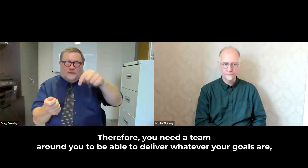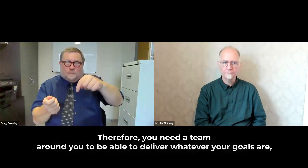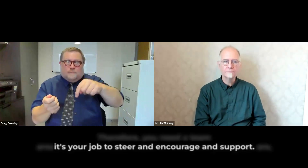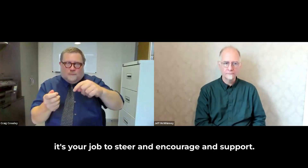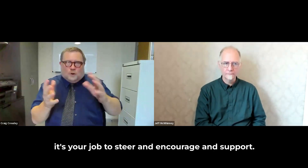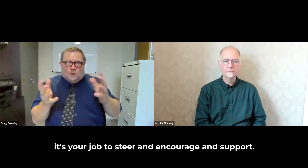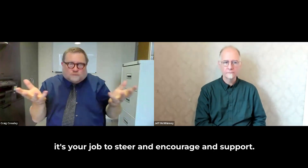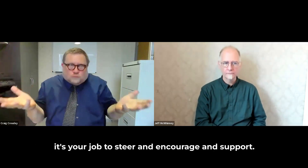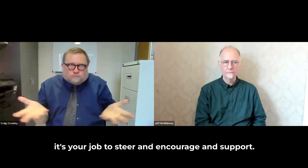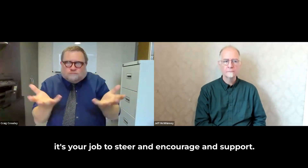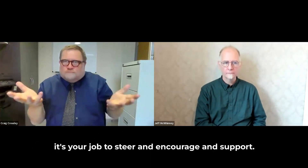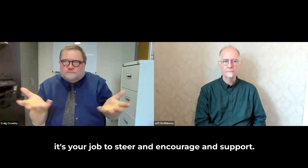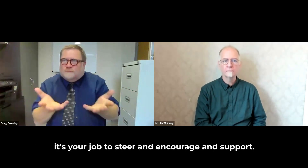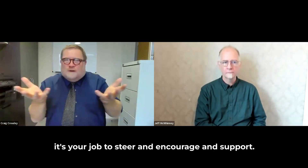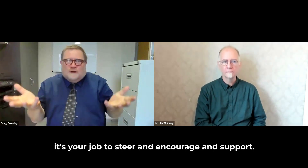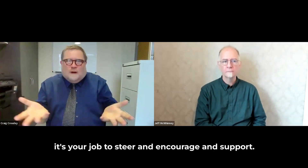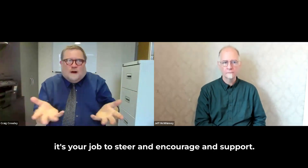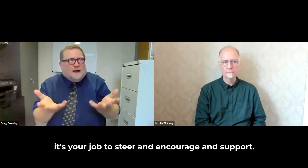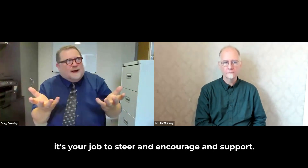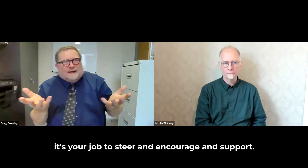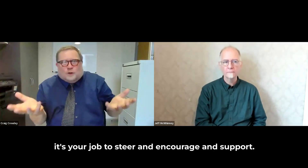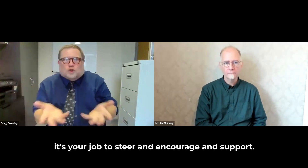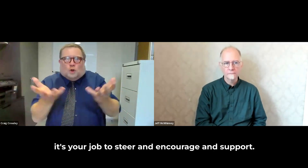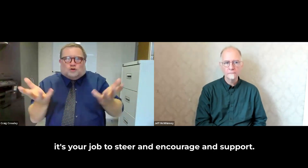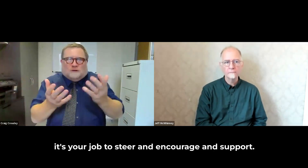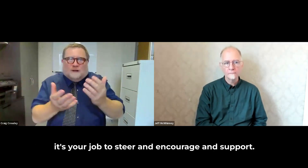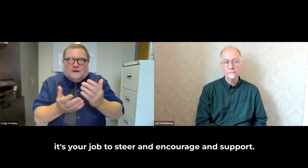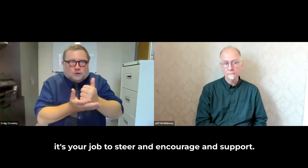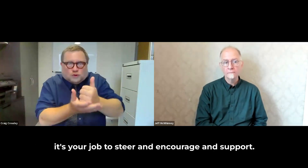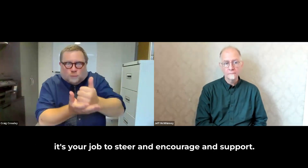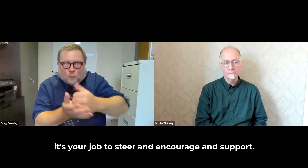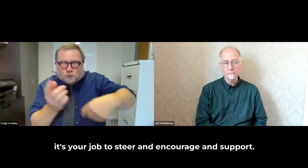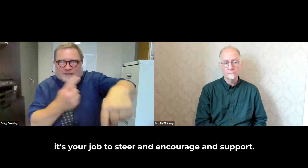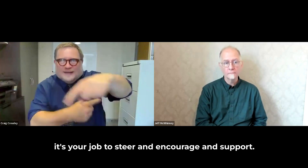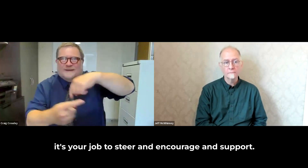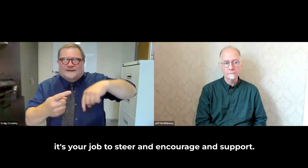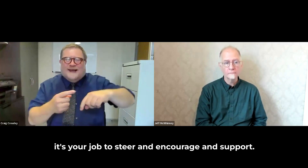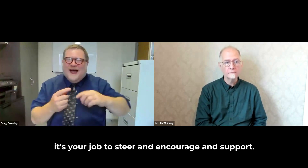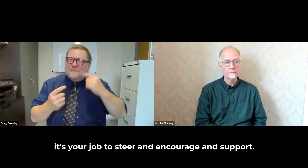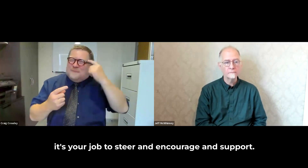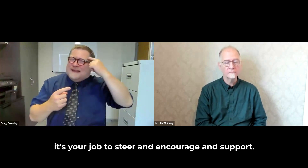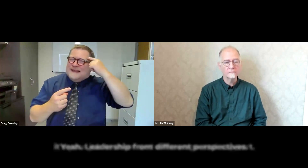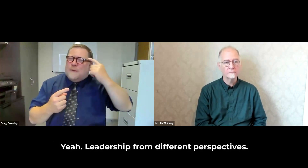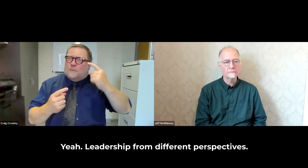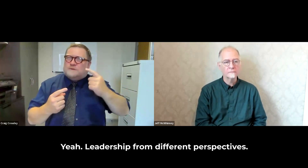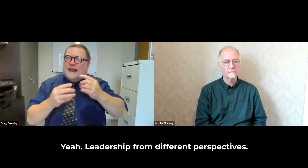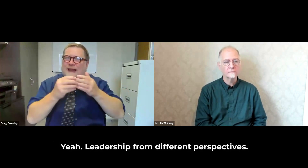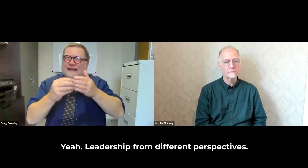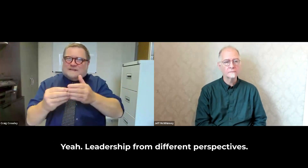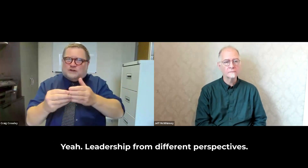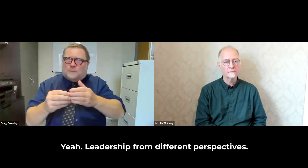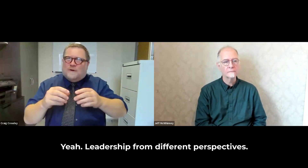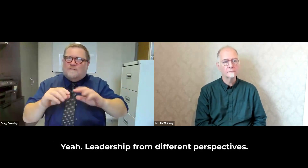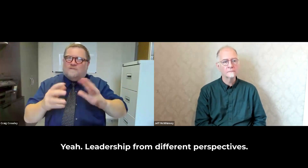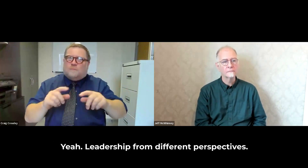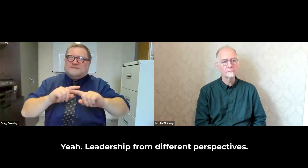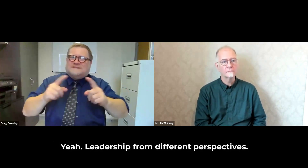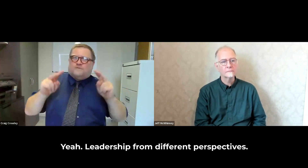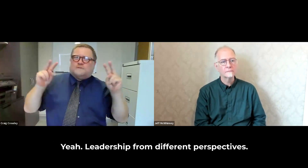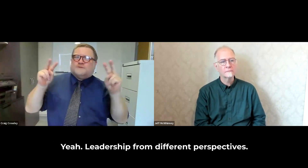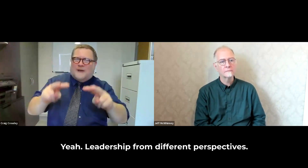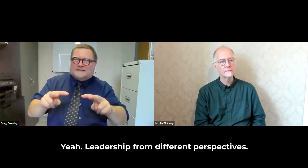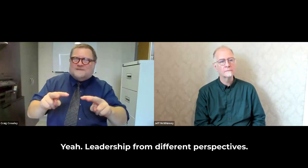are. And it's Exactly. your job to steer and encourage and support. Yeah, I'm thinking